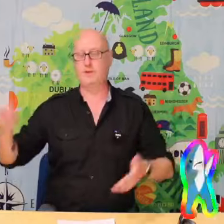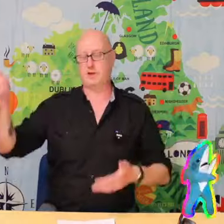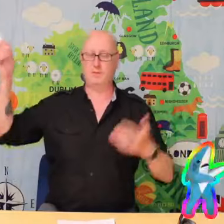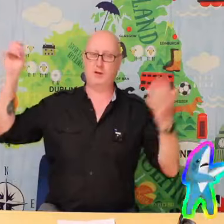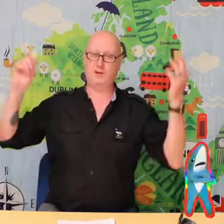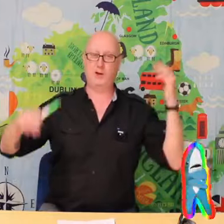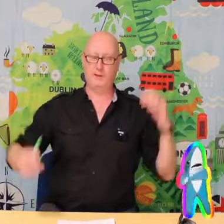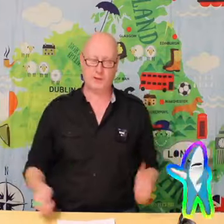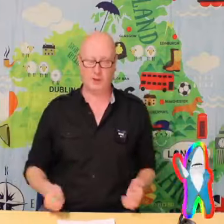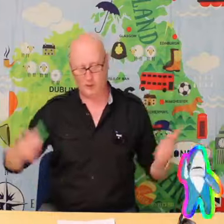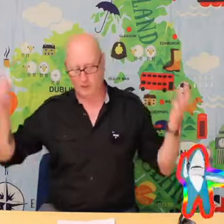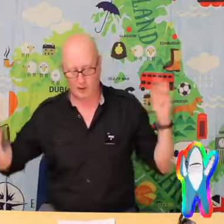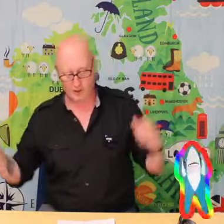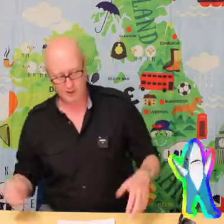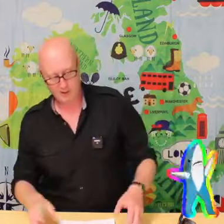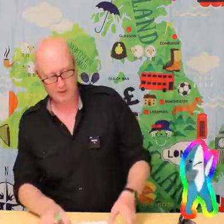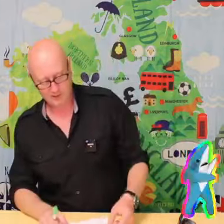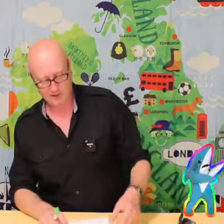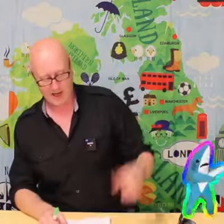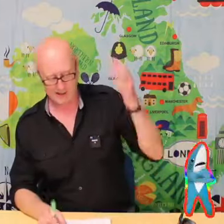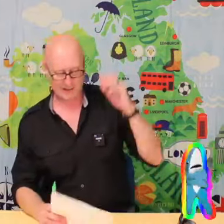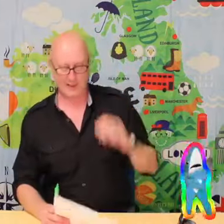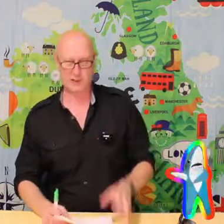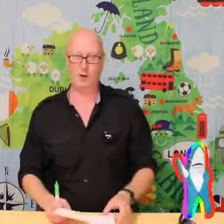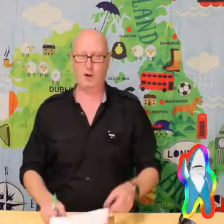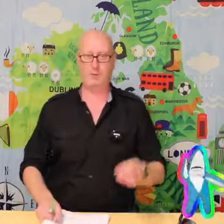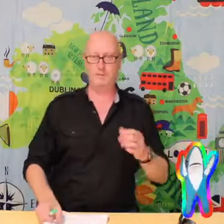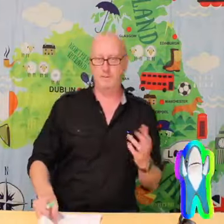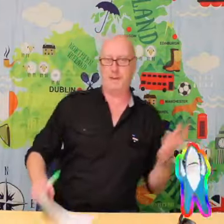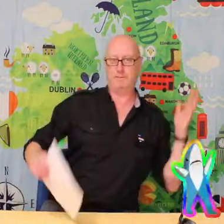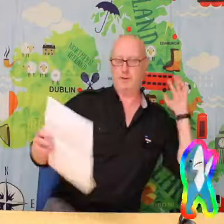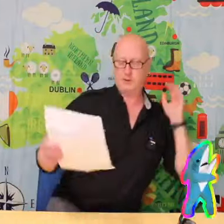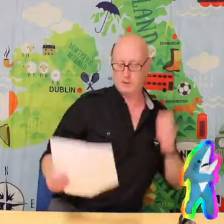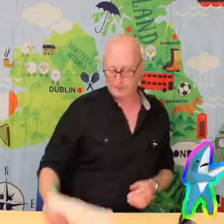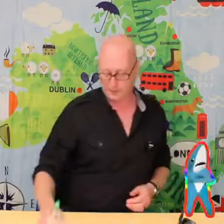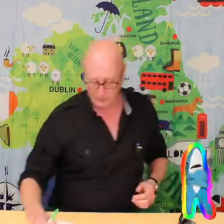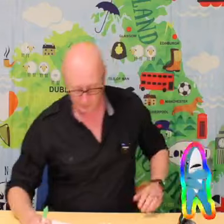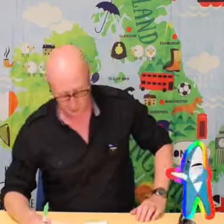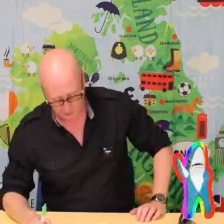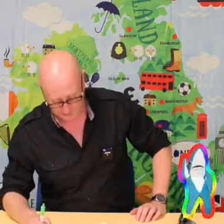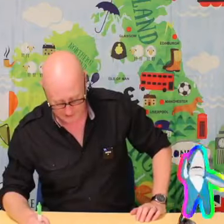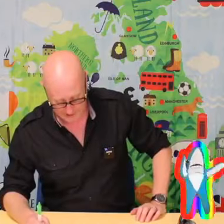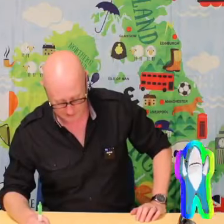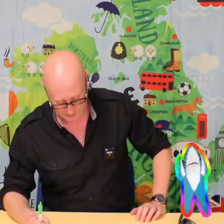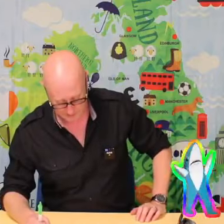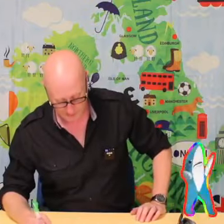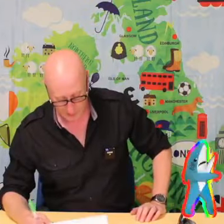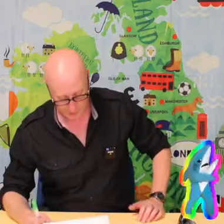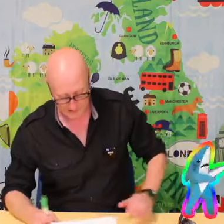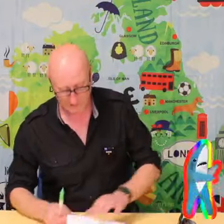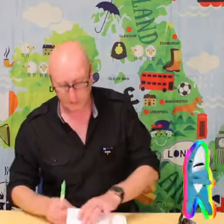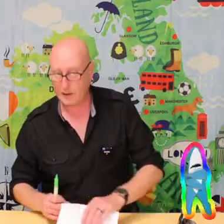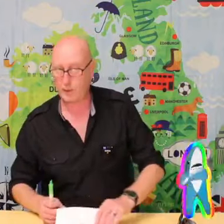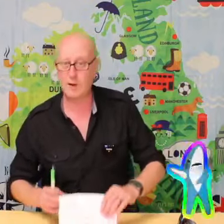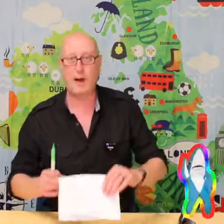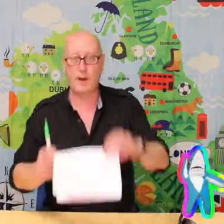Grassball tournament, I hope your side gets more net points or whatever. Cushney. So that was him. No, Dylan couldn't get through, however.